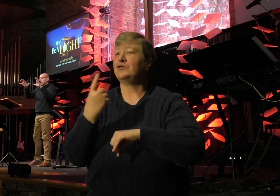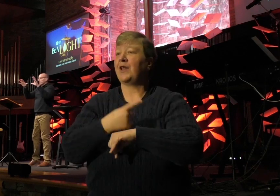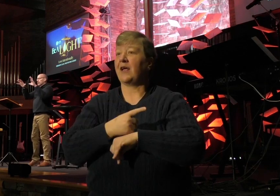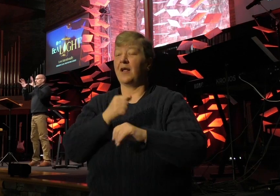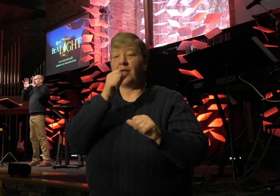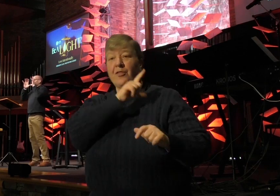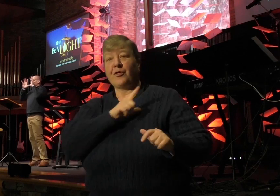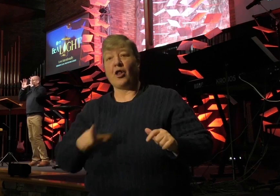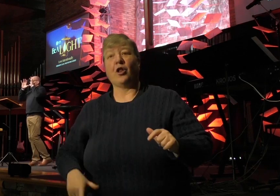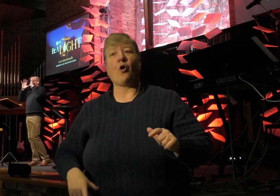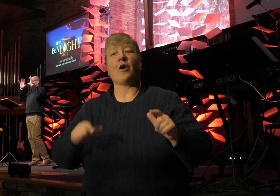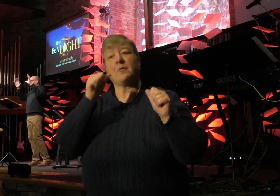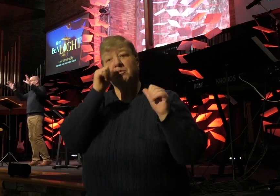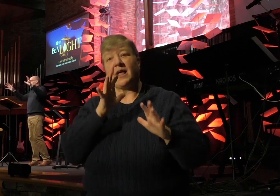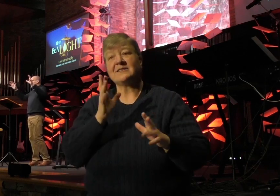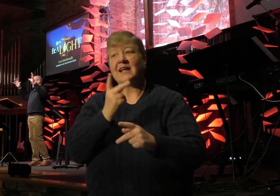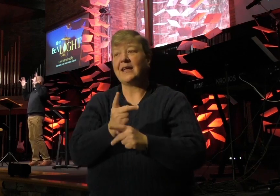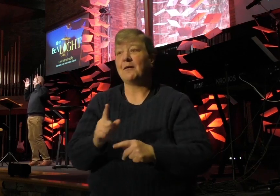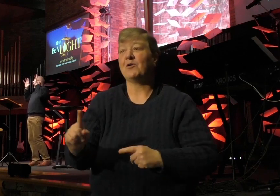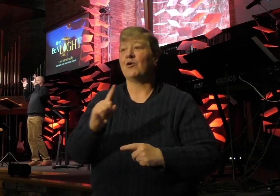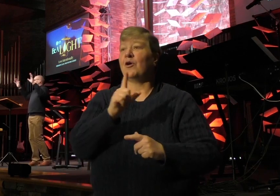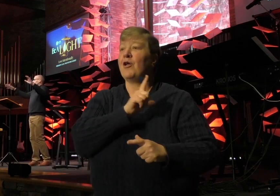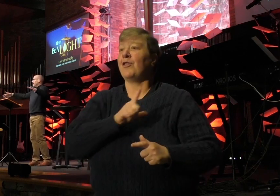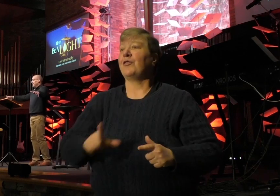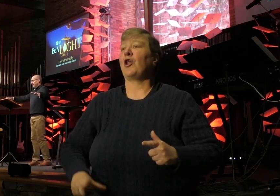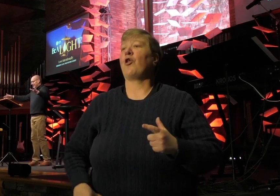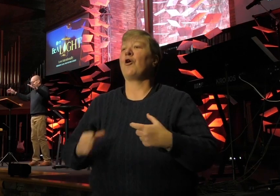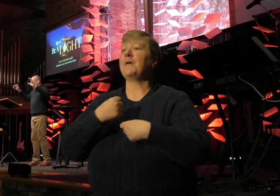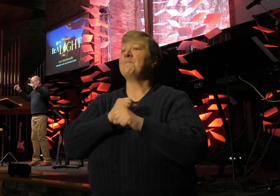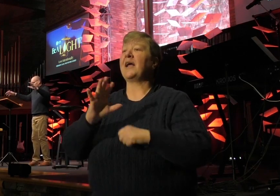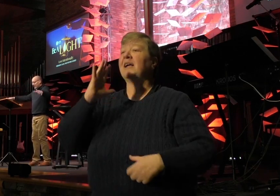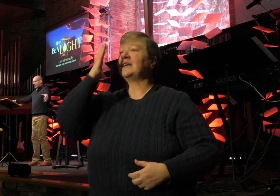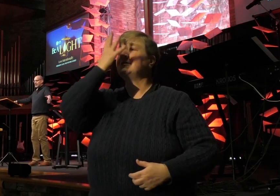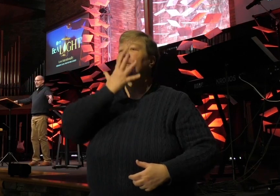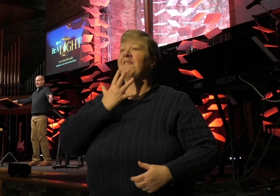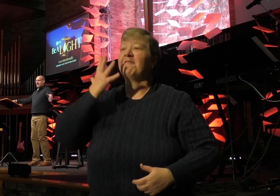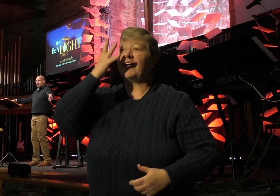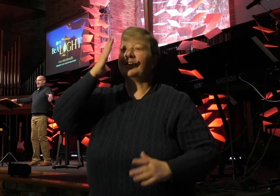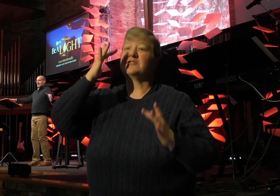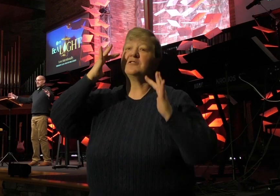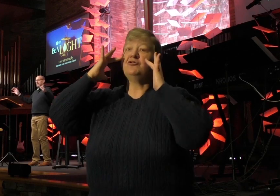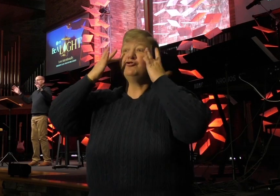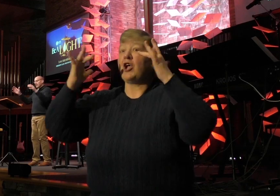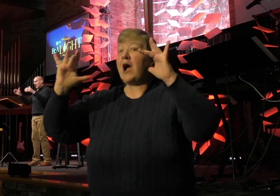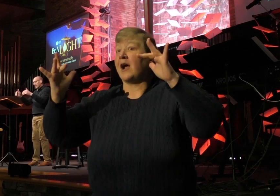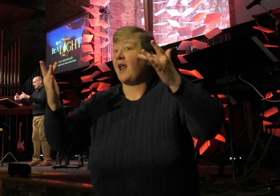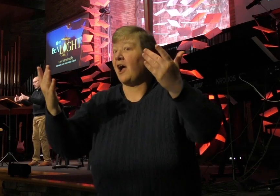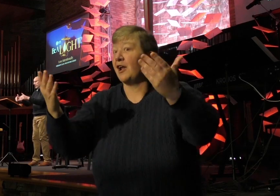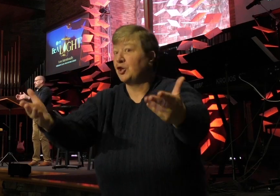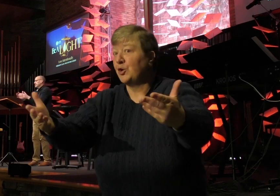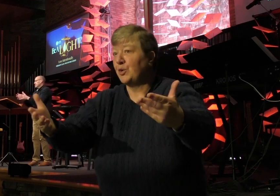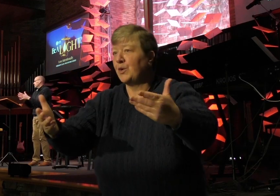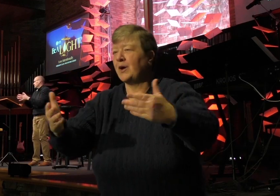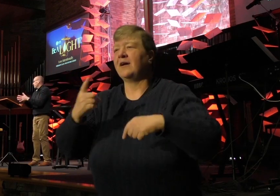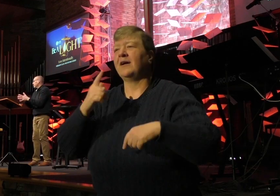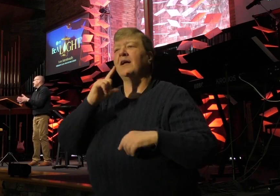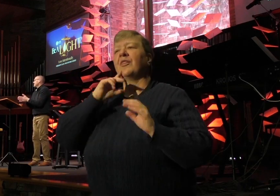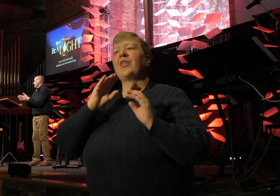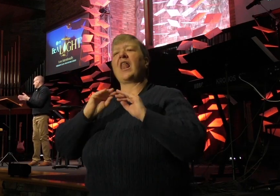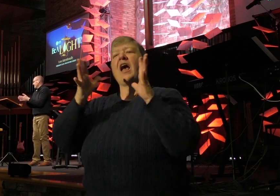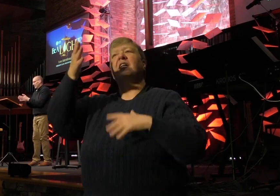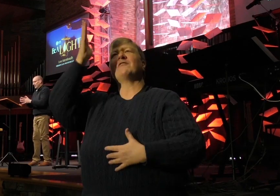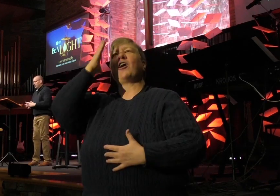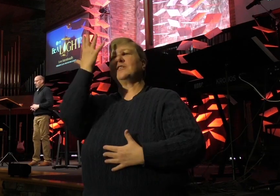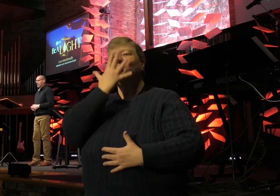keep you. The Lord make his face shine upon you. Because the light of God's presence was a